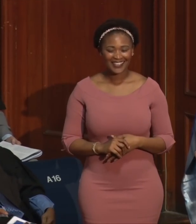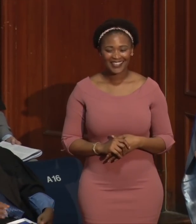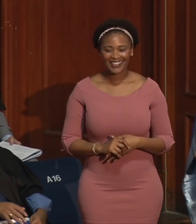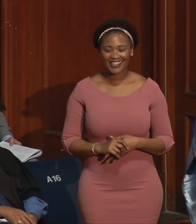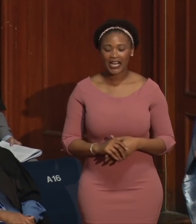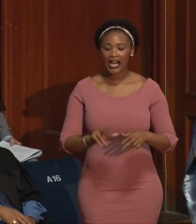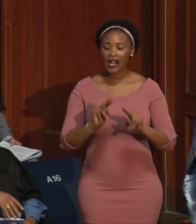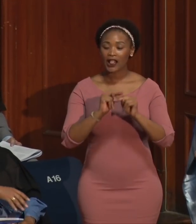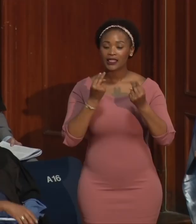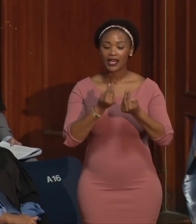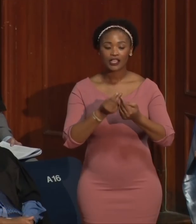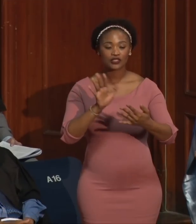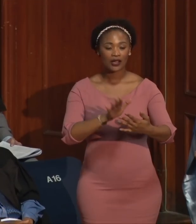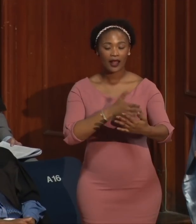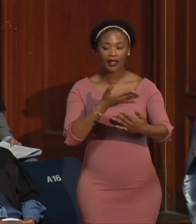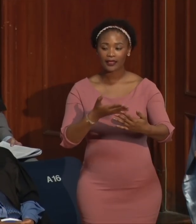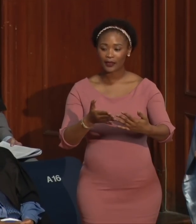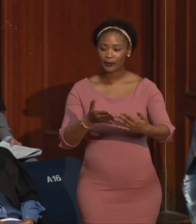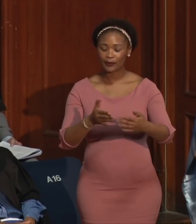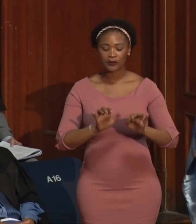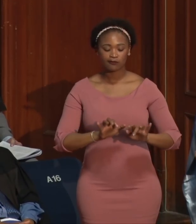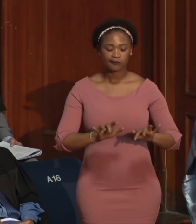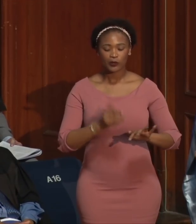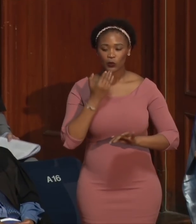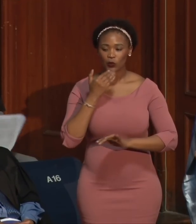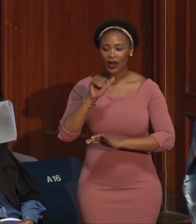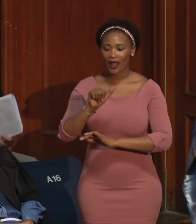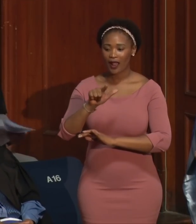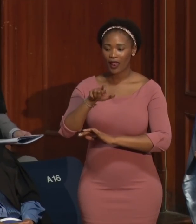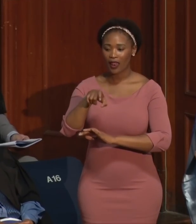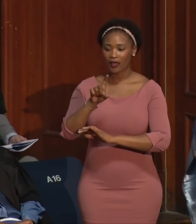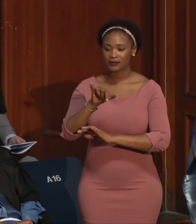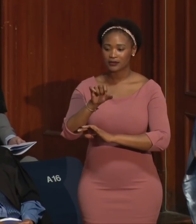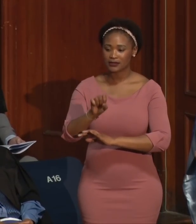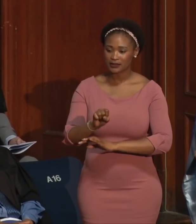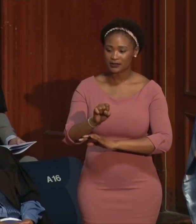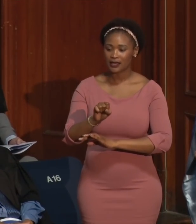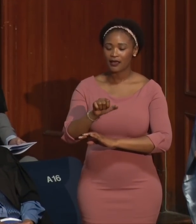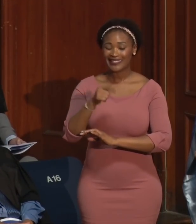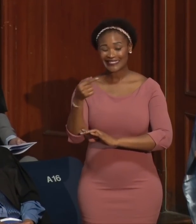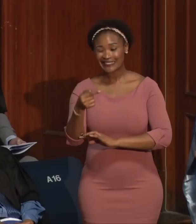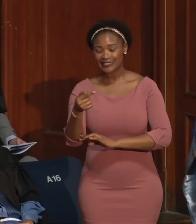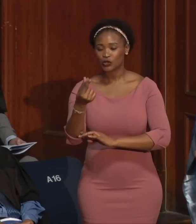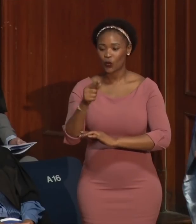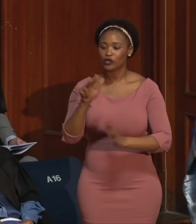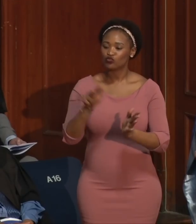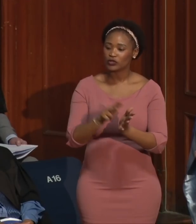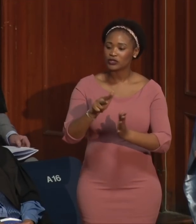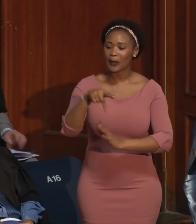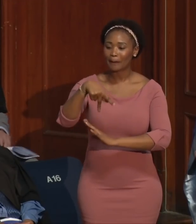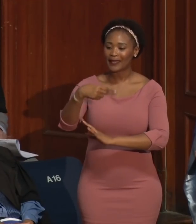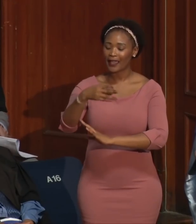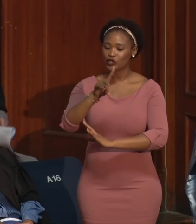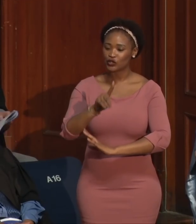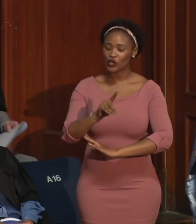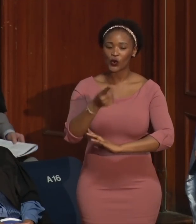The national anthem was accompanied on the organ by Alexios Vikatos. Alexios has recently registered for a PhD